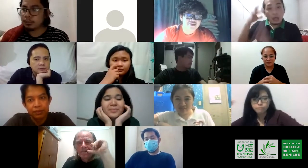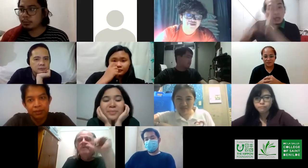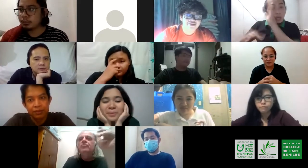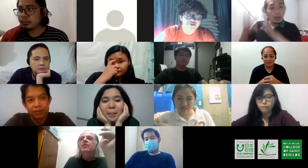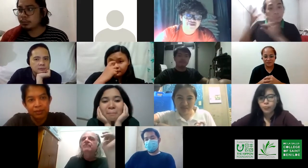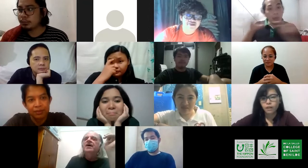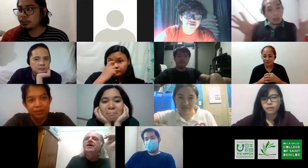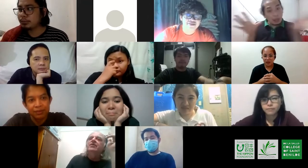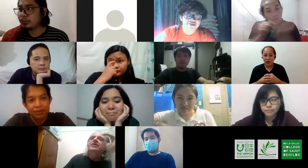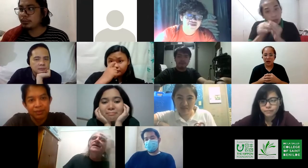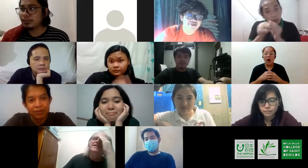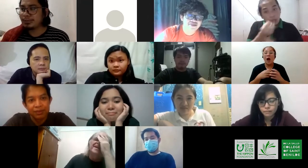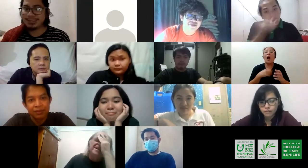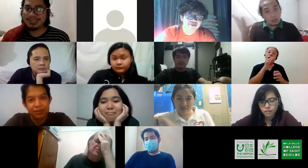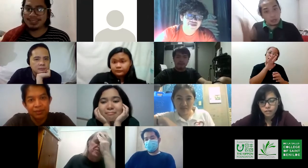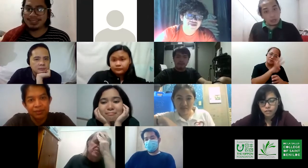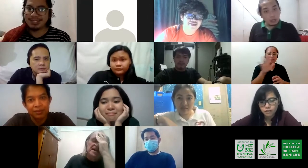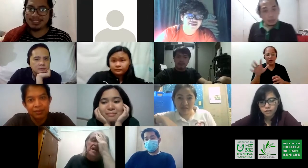4 and 5. Okay, yeah, I knew it was a lot.